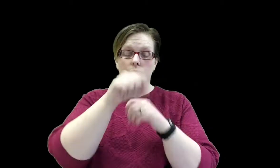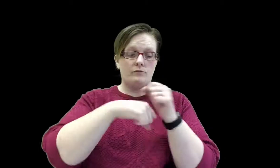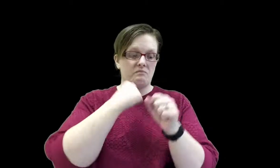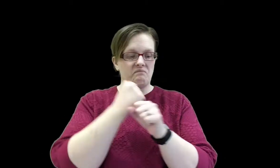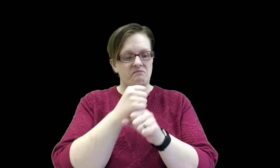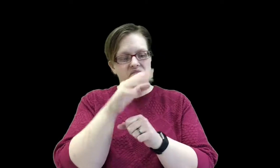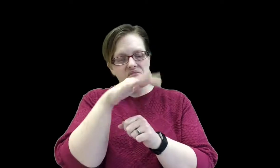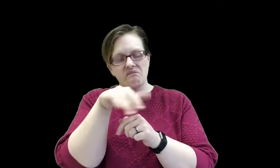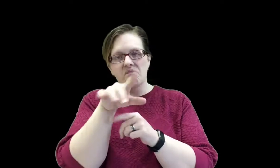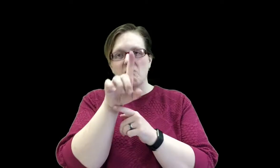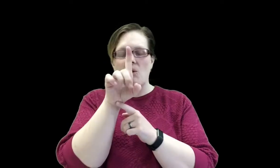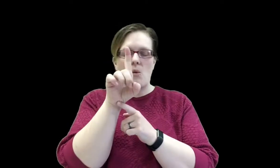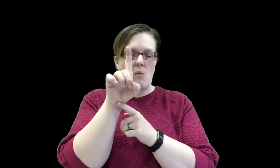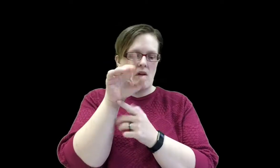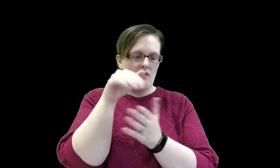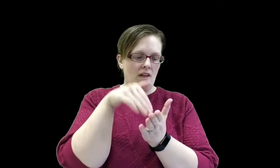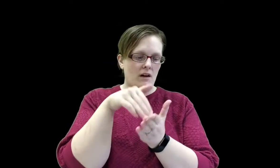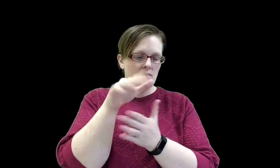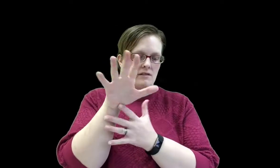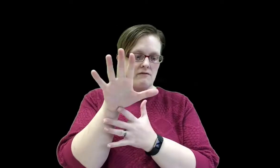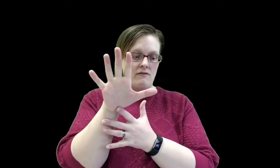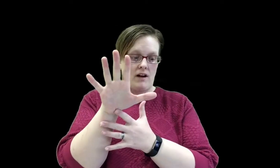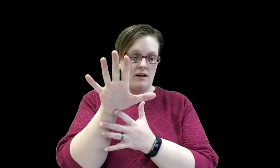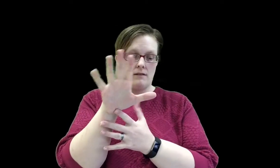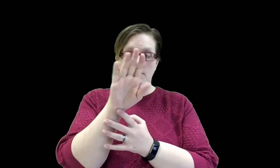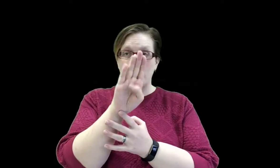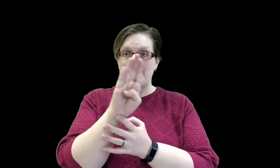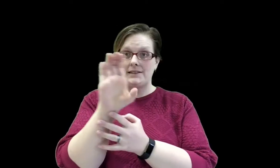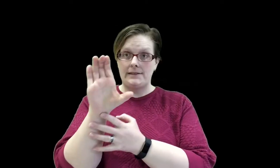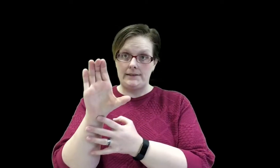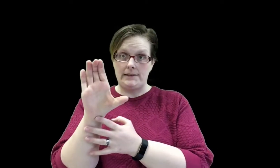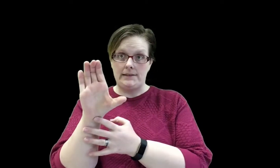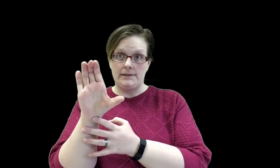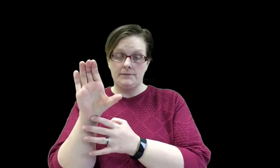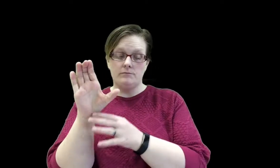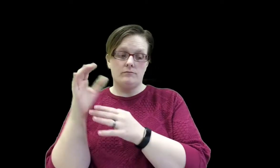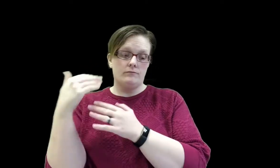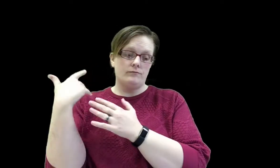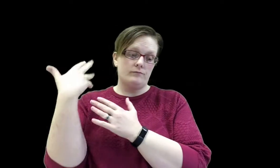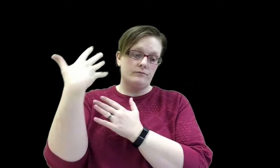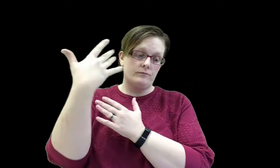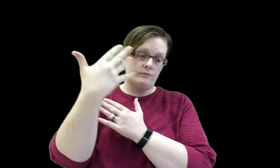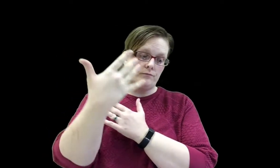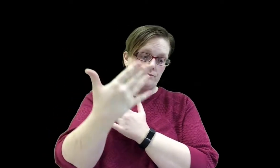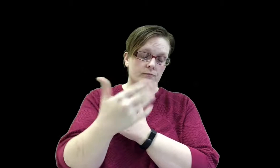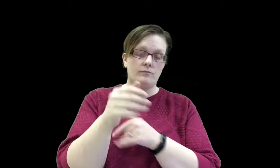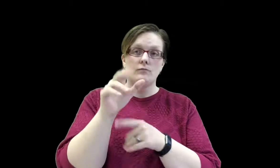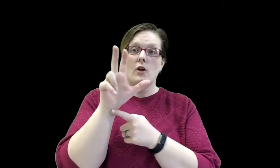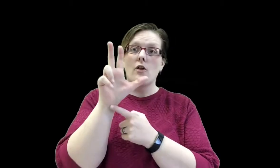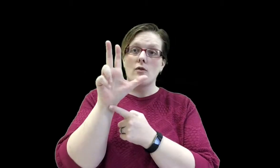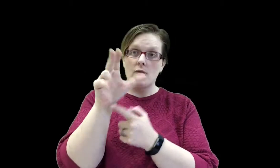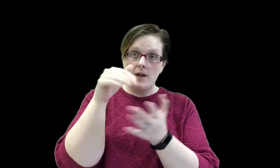So in the beginning, around the year 1005 BC, until